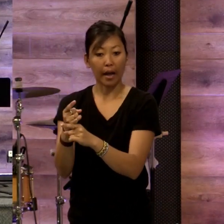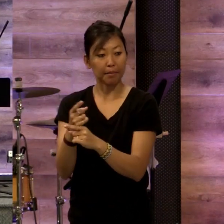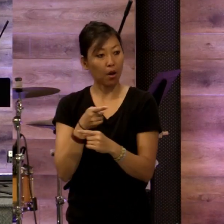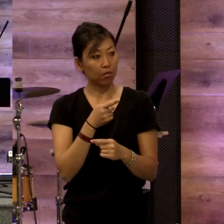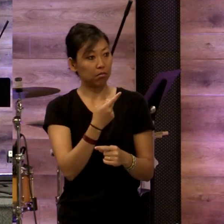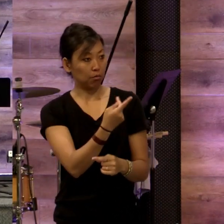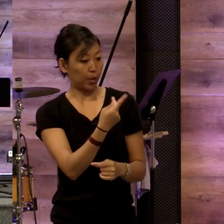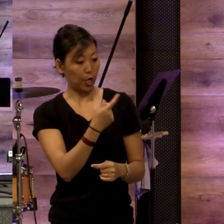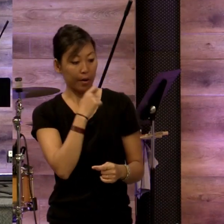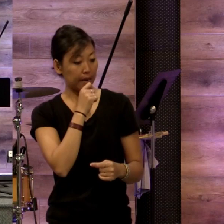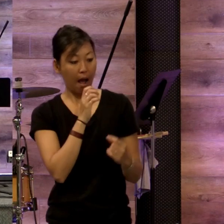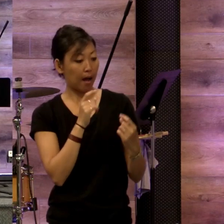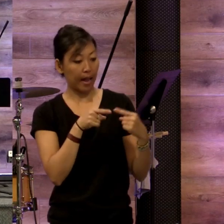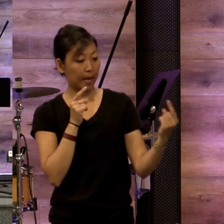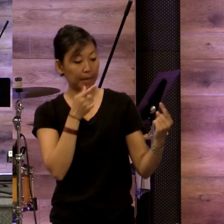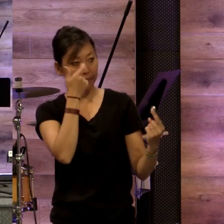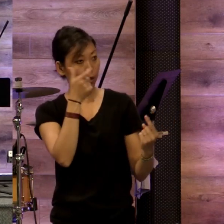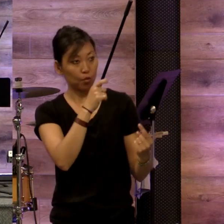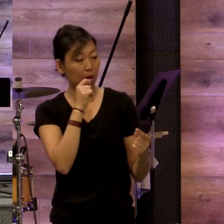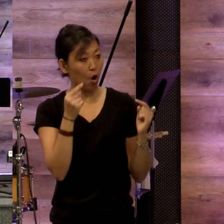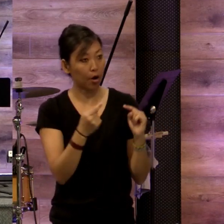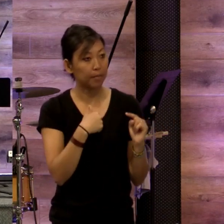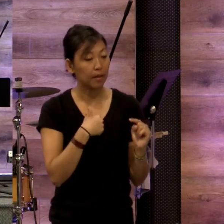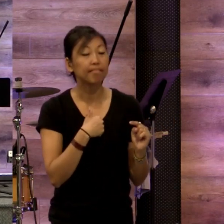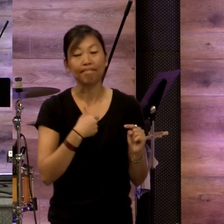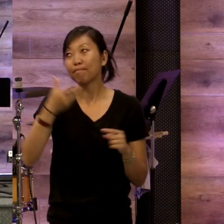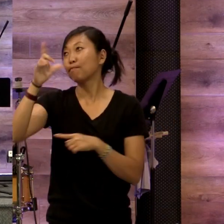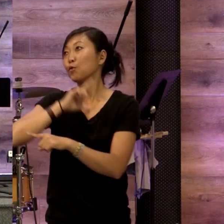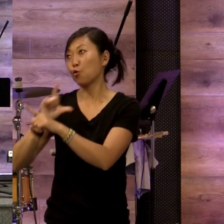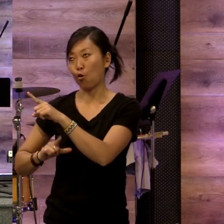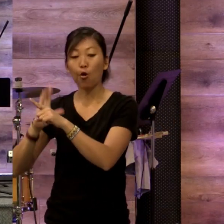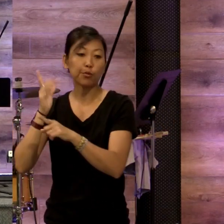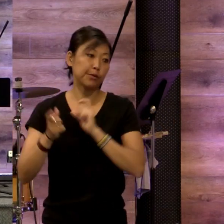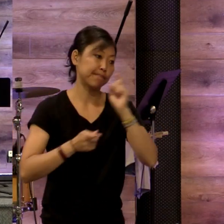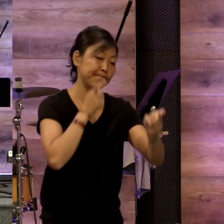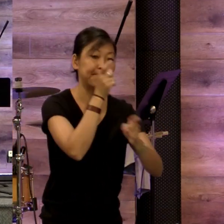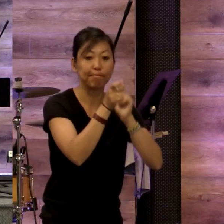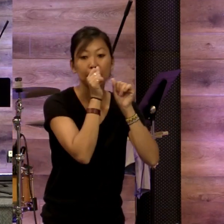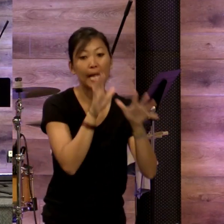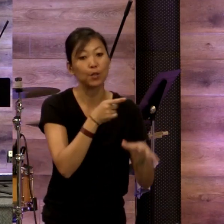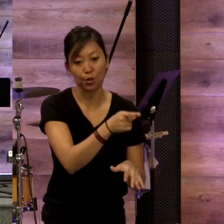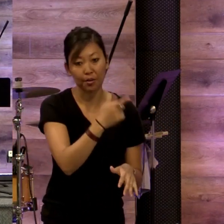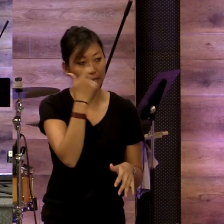So may the Lord reward you with good for what you have done to me this day.